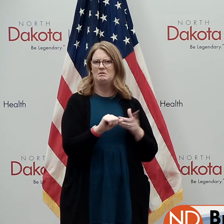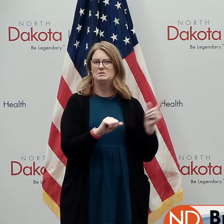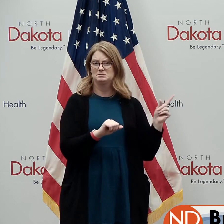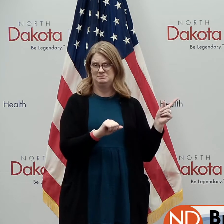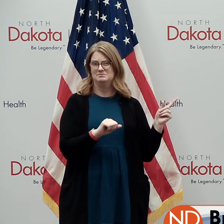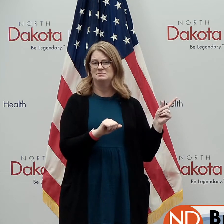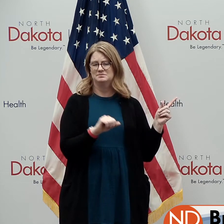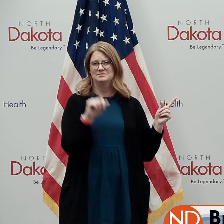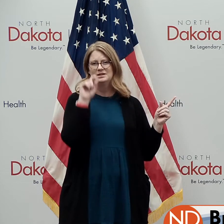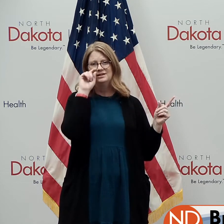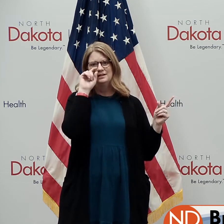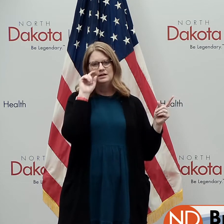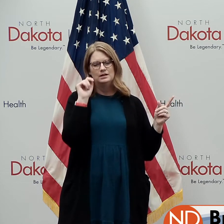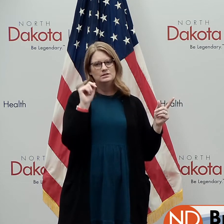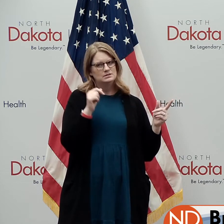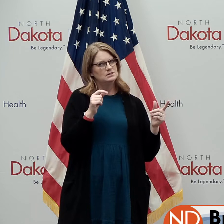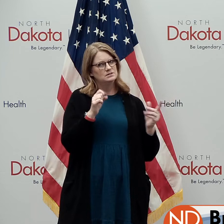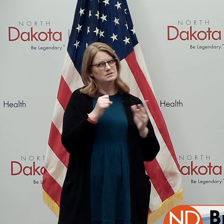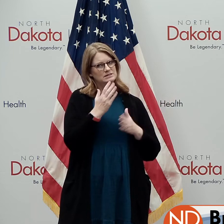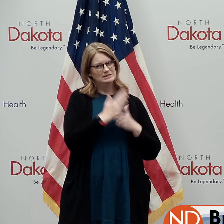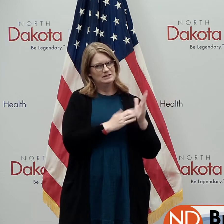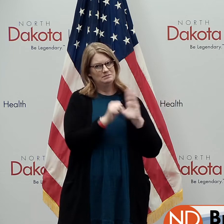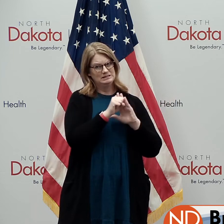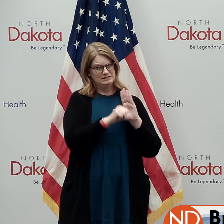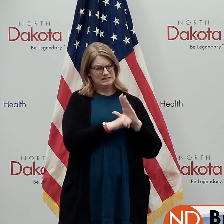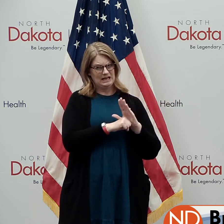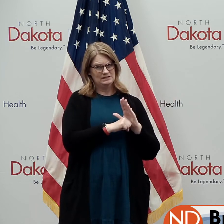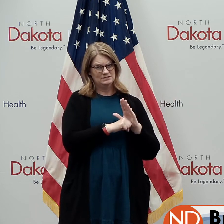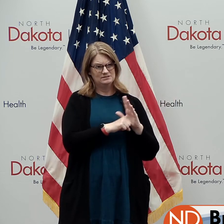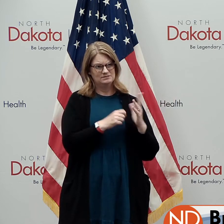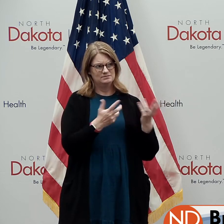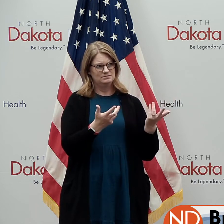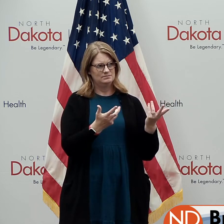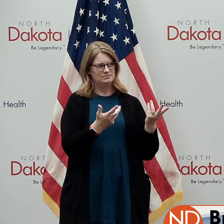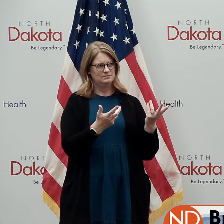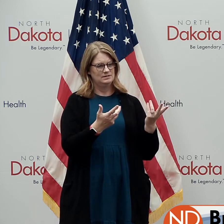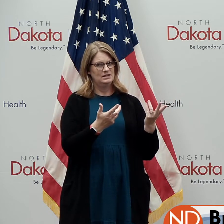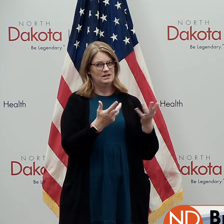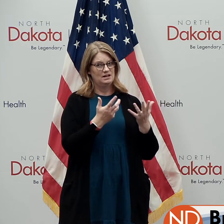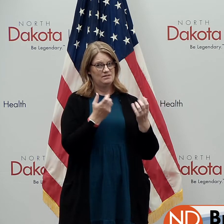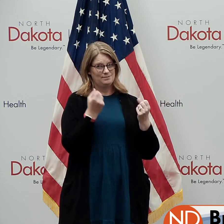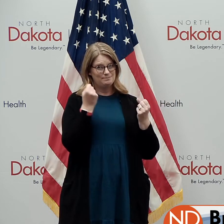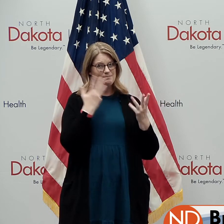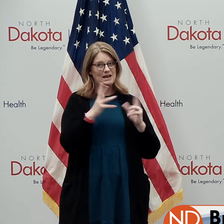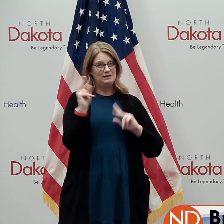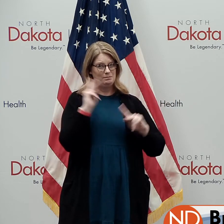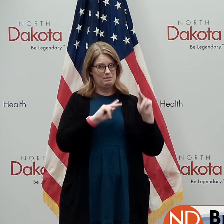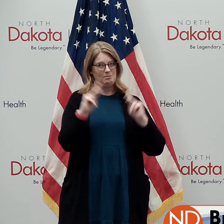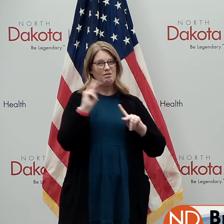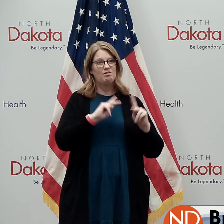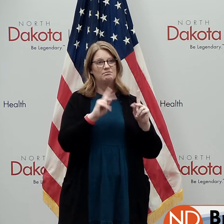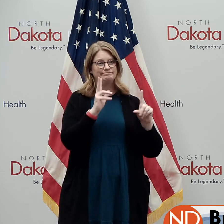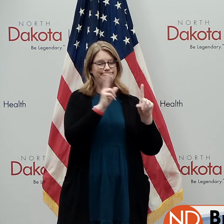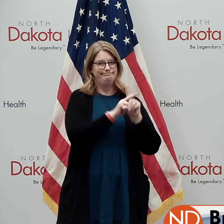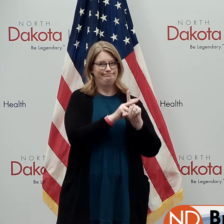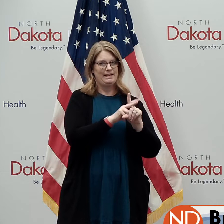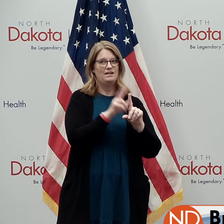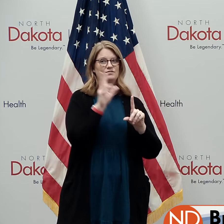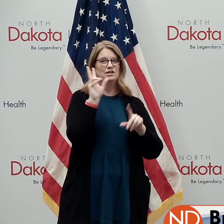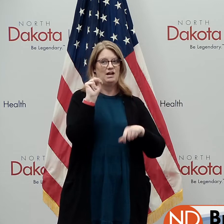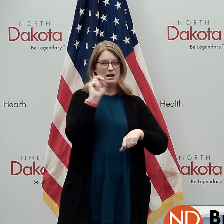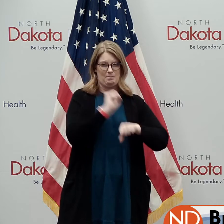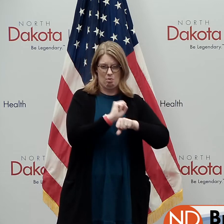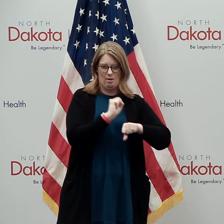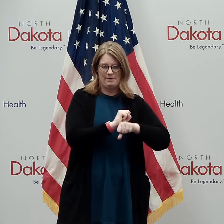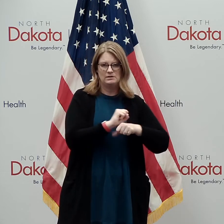some big states out there that have a lot of claimants that are going to put in. So if